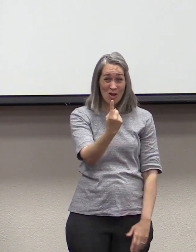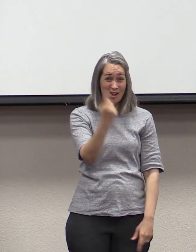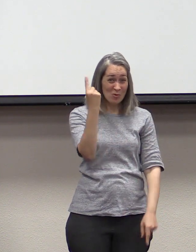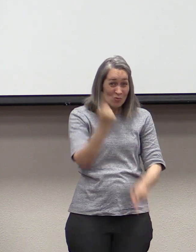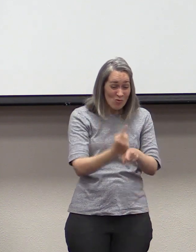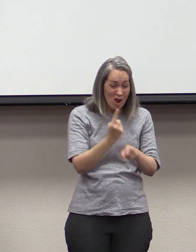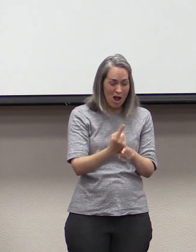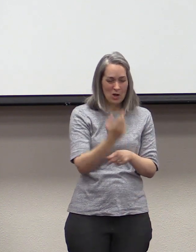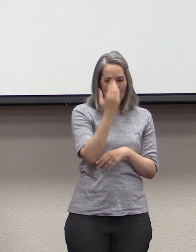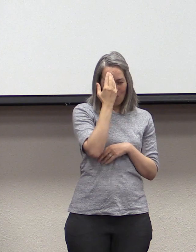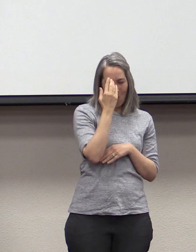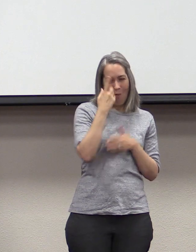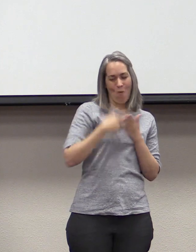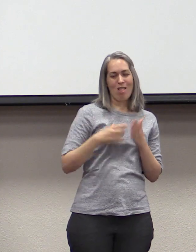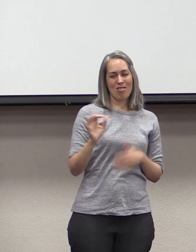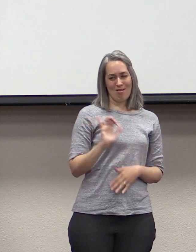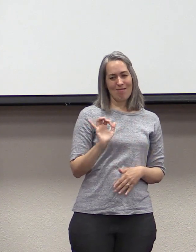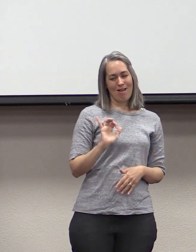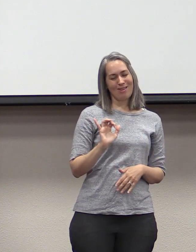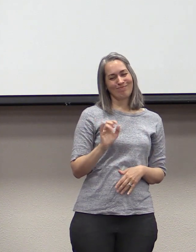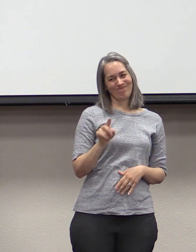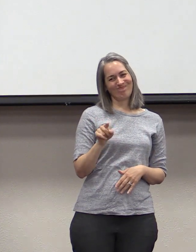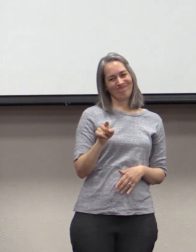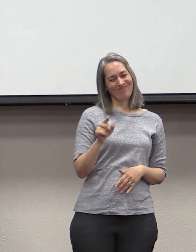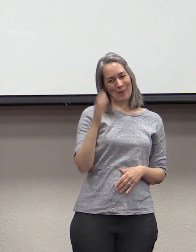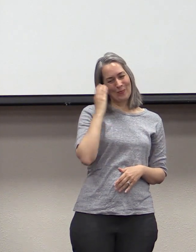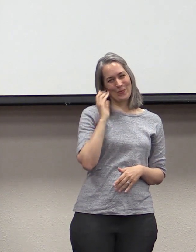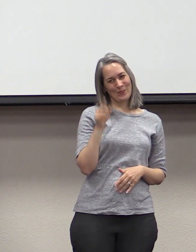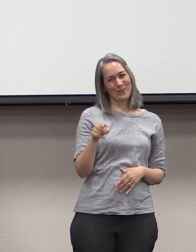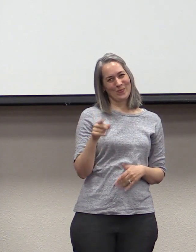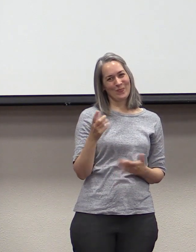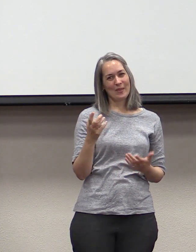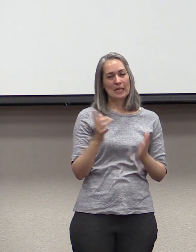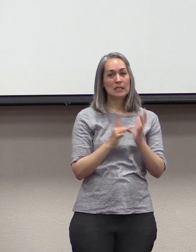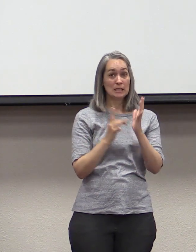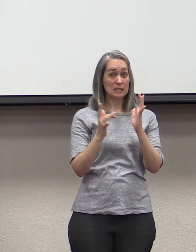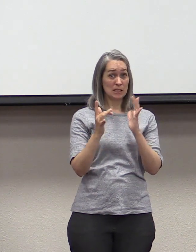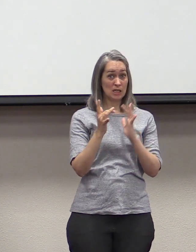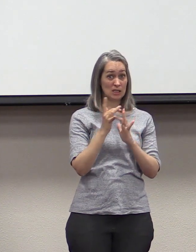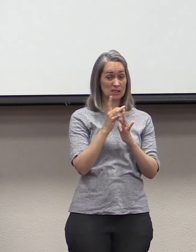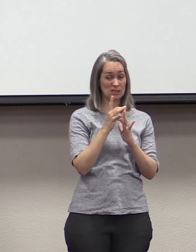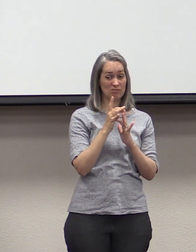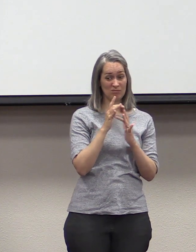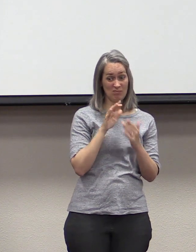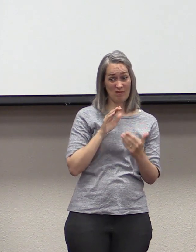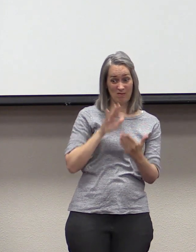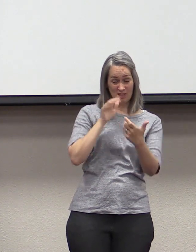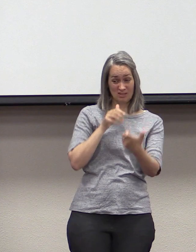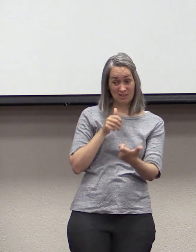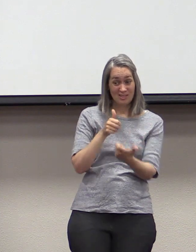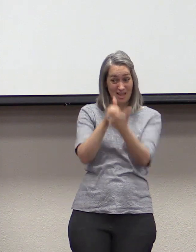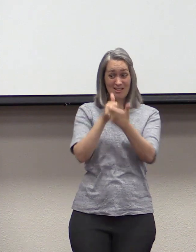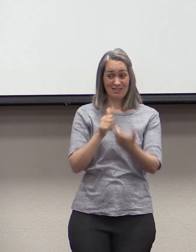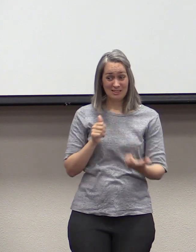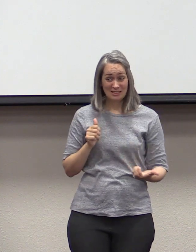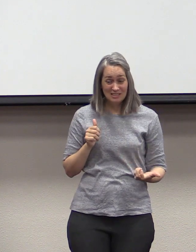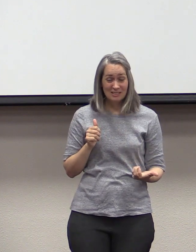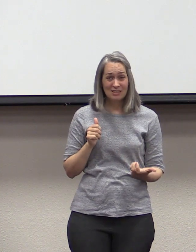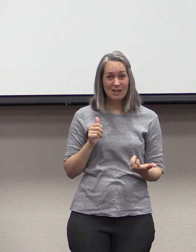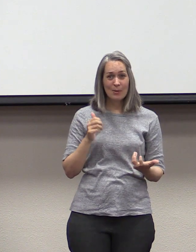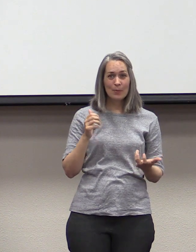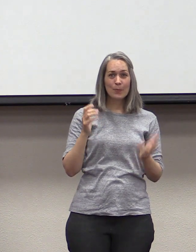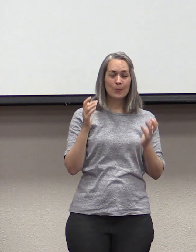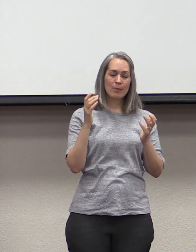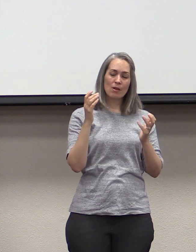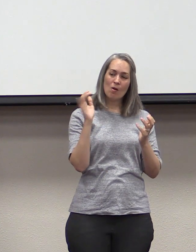what they're like. And so Jesus faces this challenge, and not only that, but we're going to look